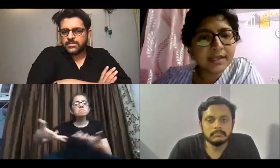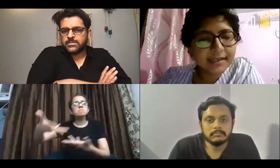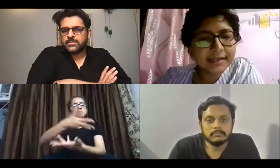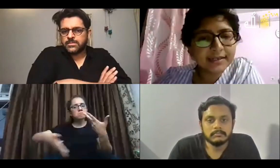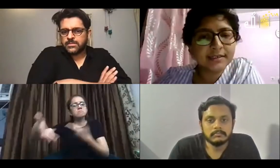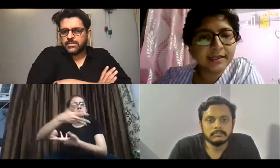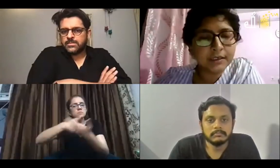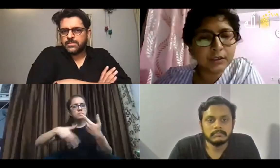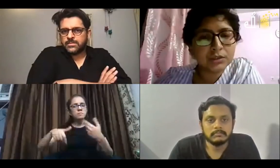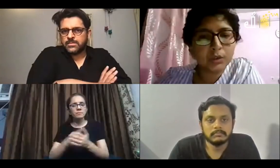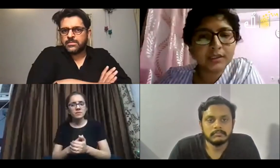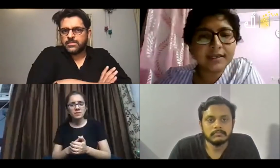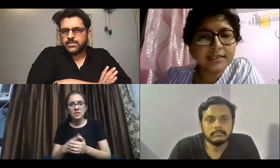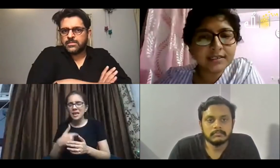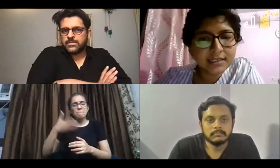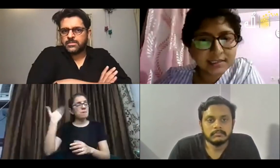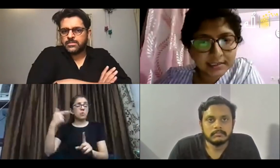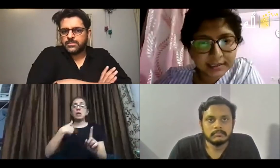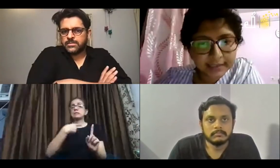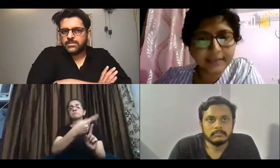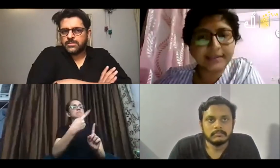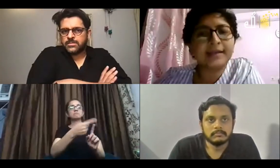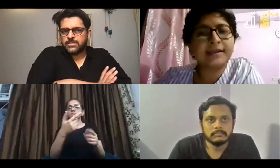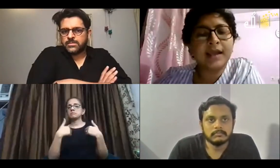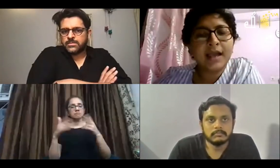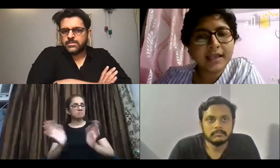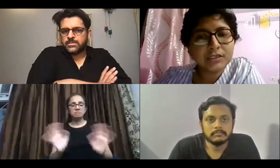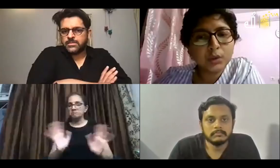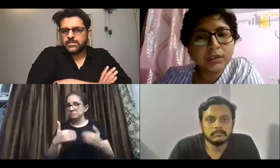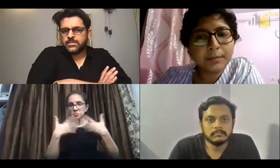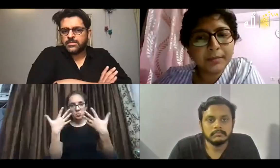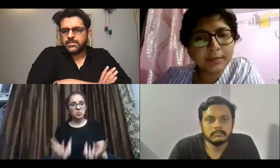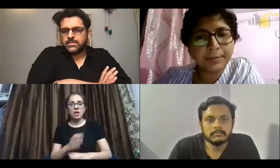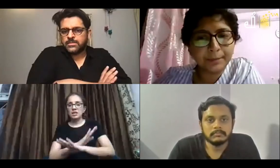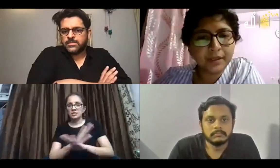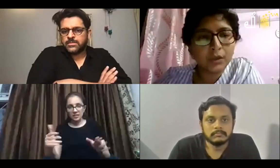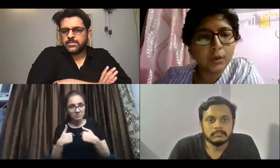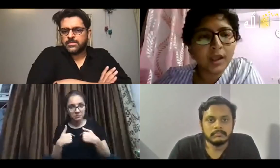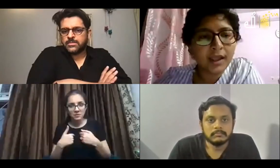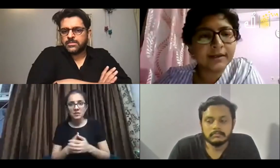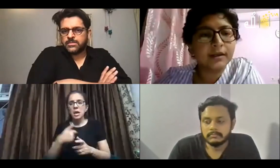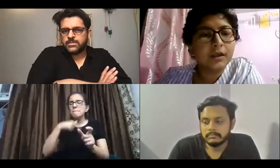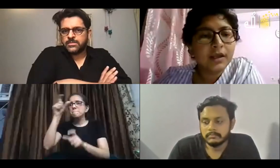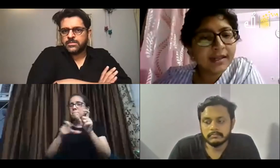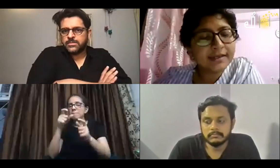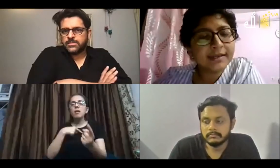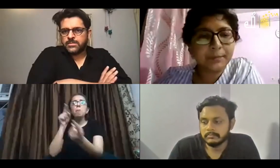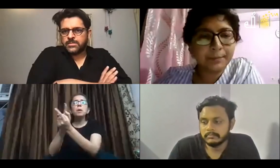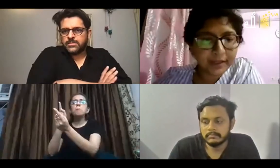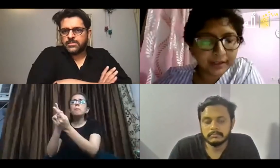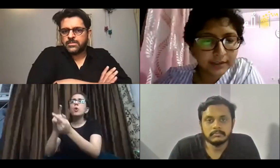was against it, so they suggested that I should meet people who had